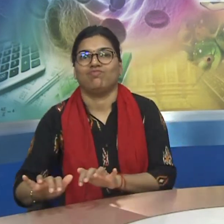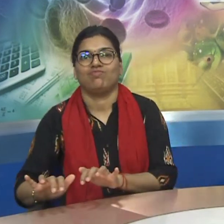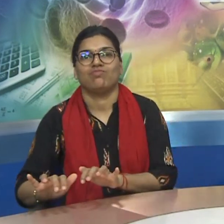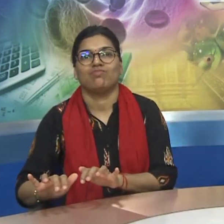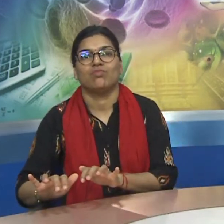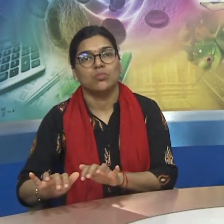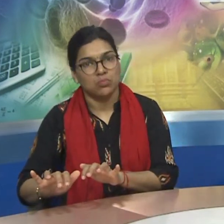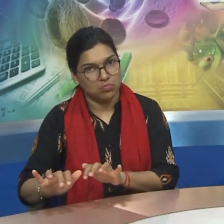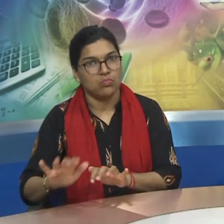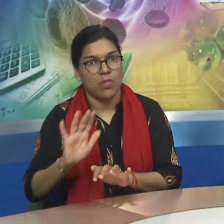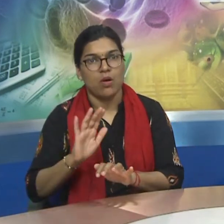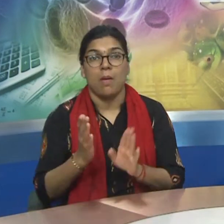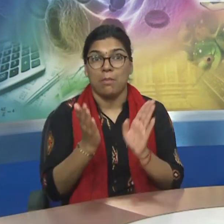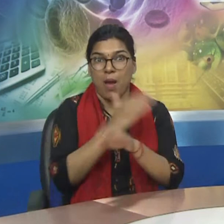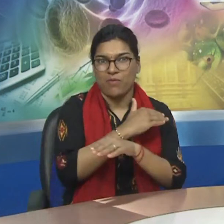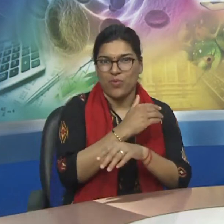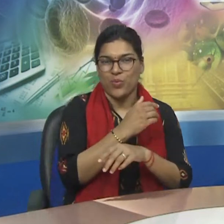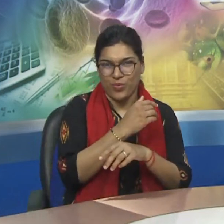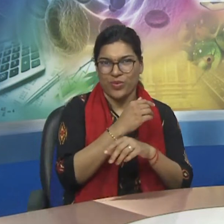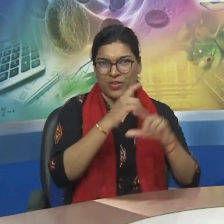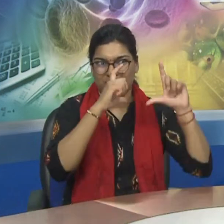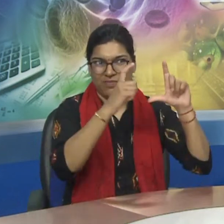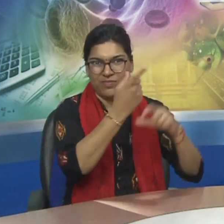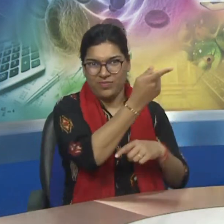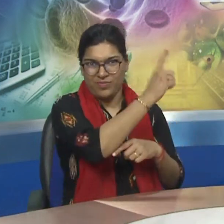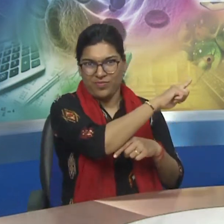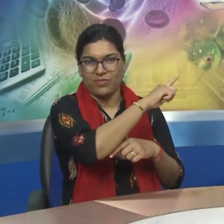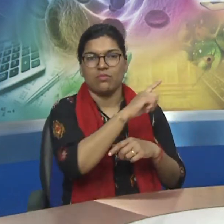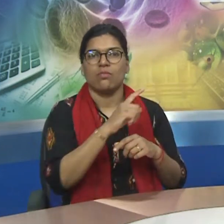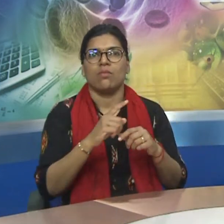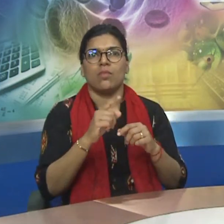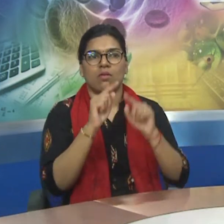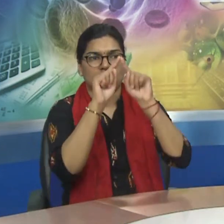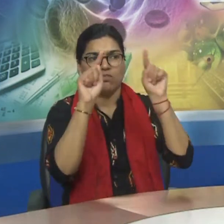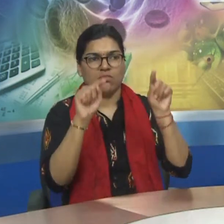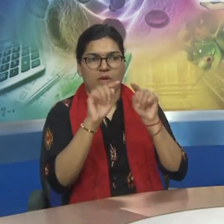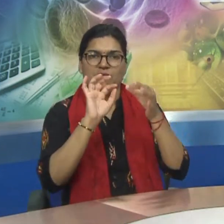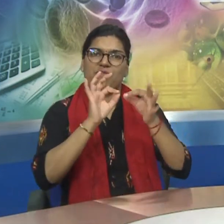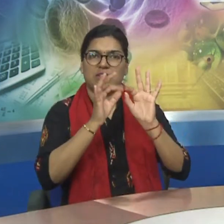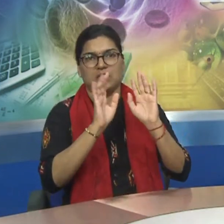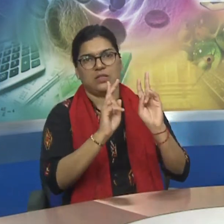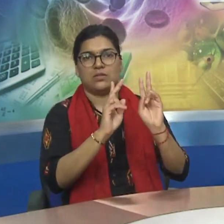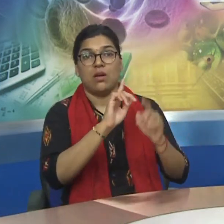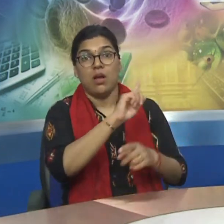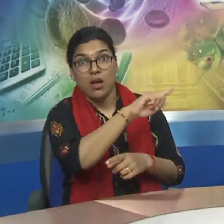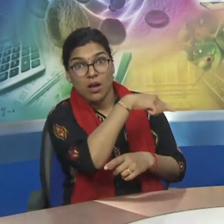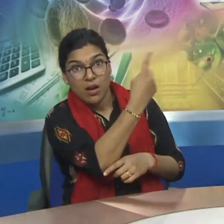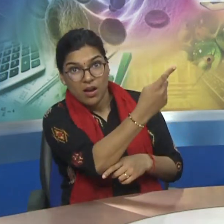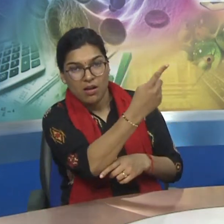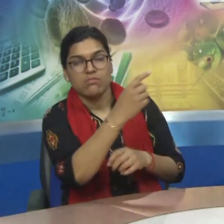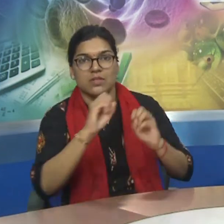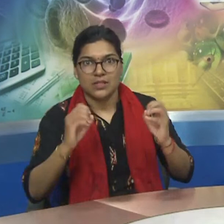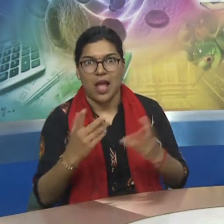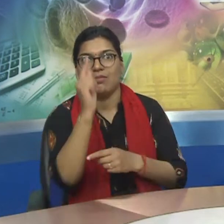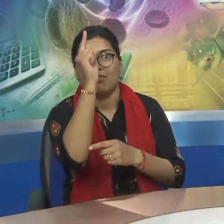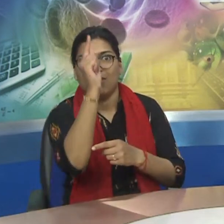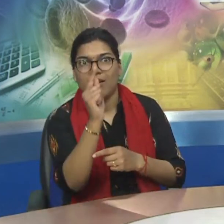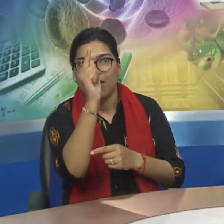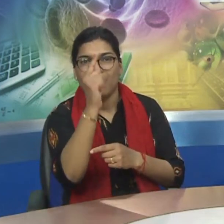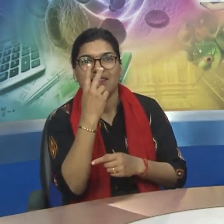which you need to edit. So instead of clicking on the right button, right click, you can also use F2. Also you